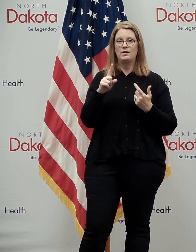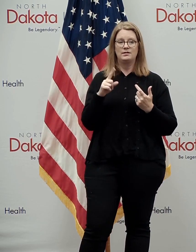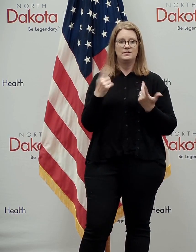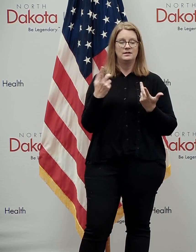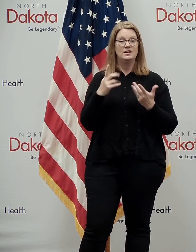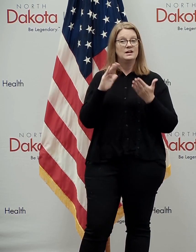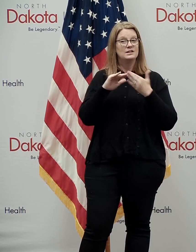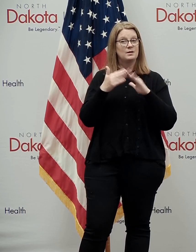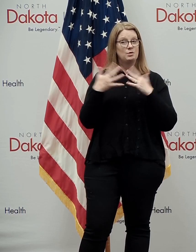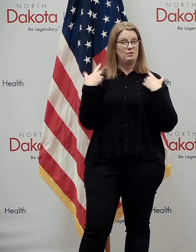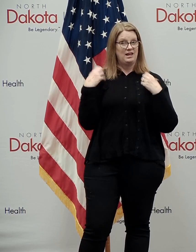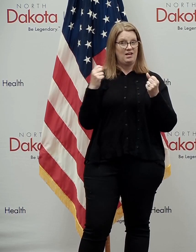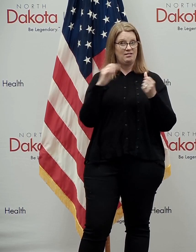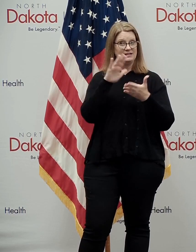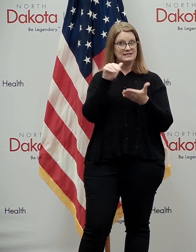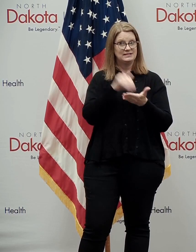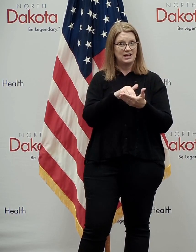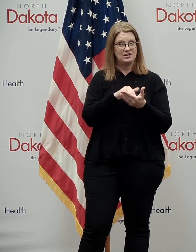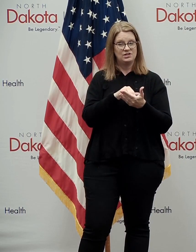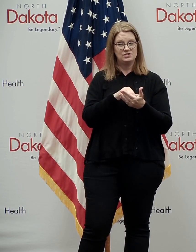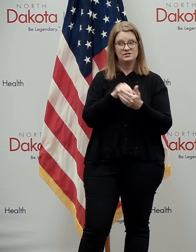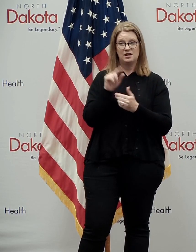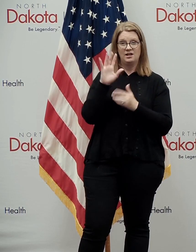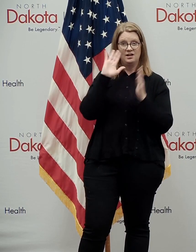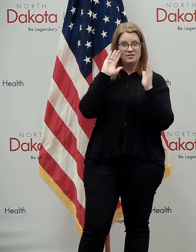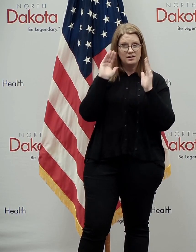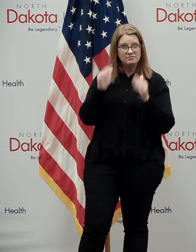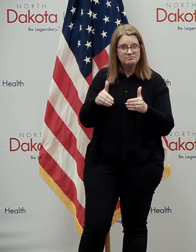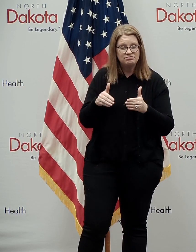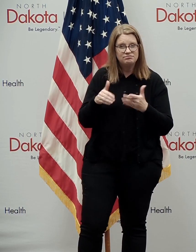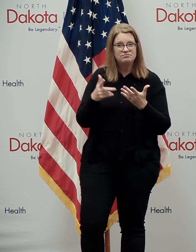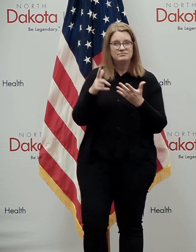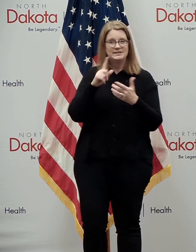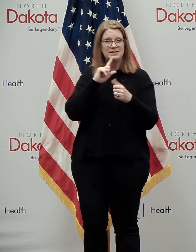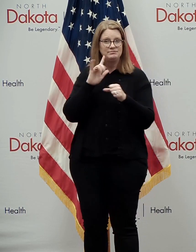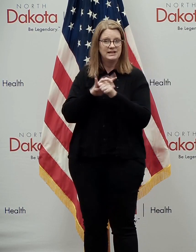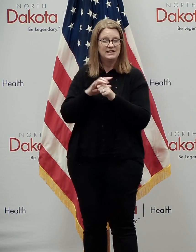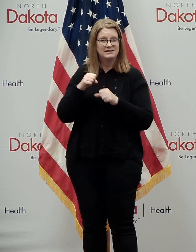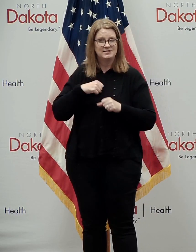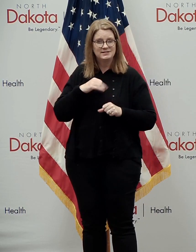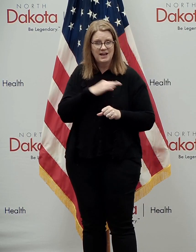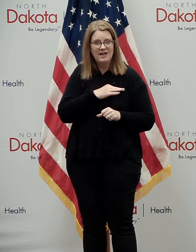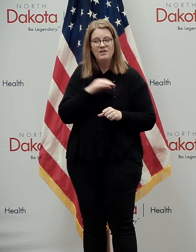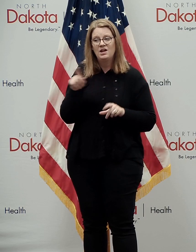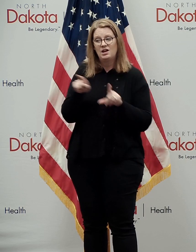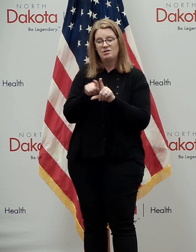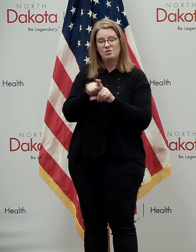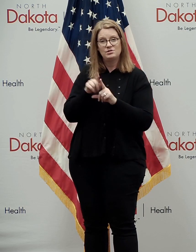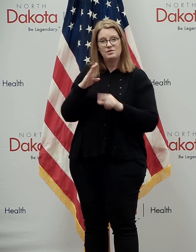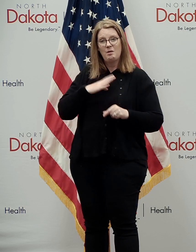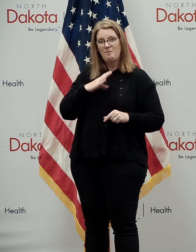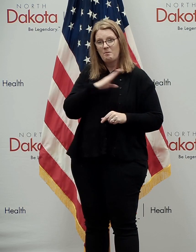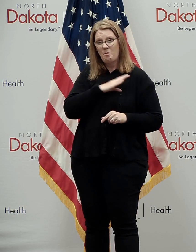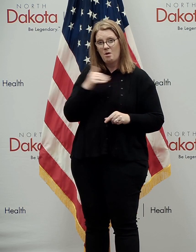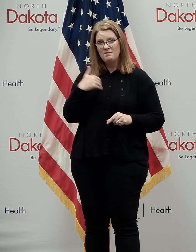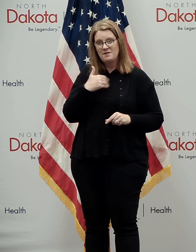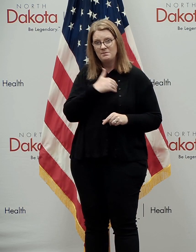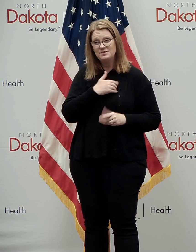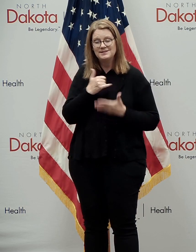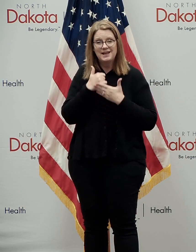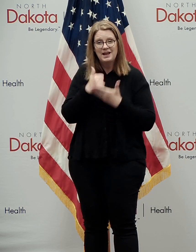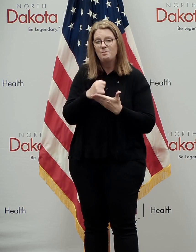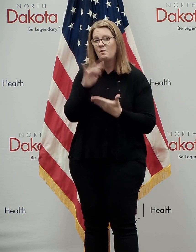these community health centers, their dedicated staff, and their voluntary board members that they play in the health of more than 40,000